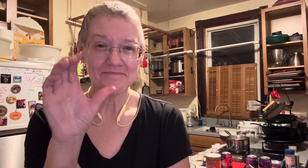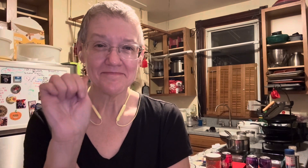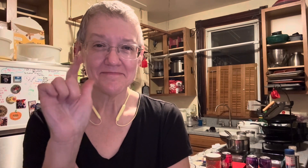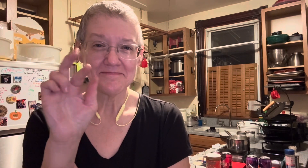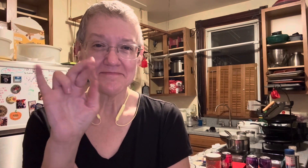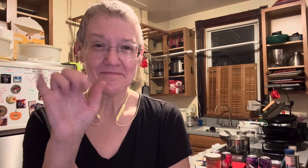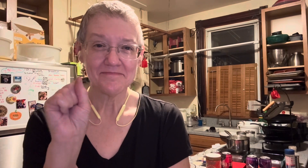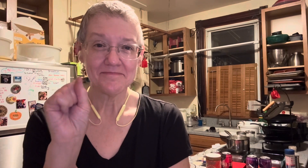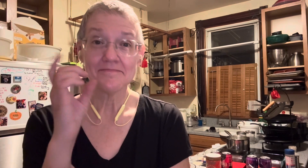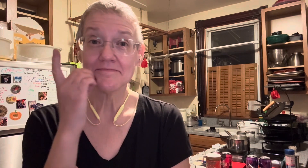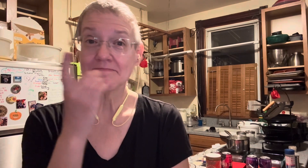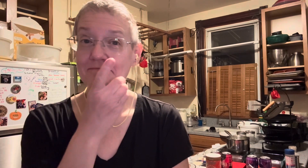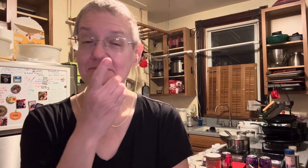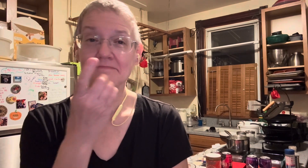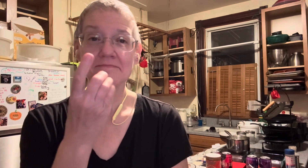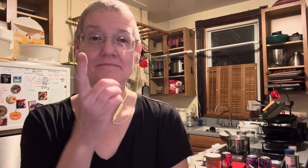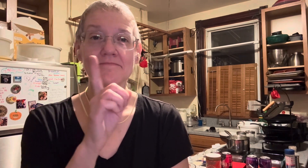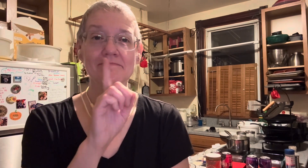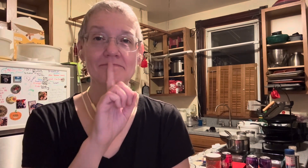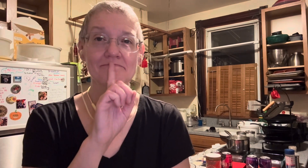Dale's one free food.